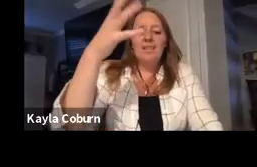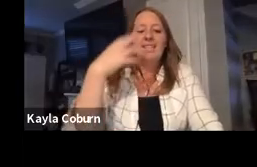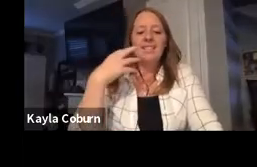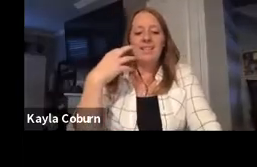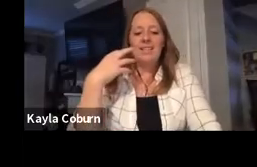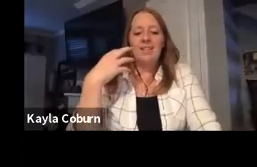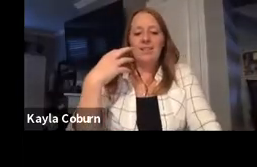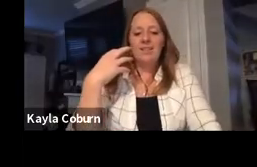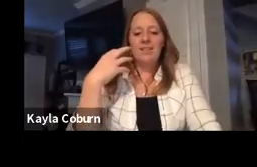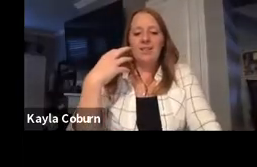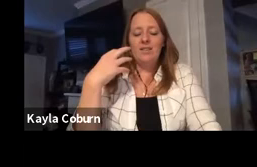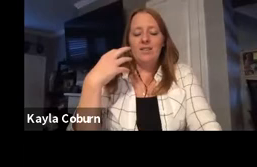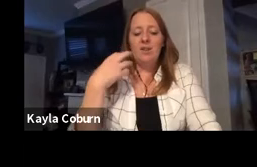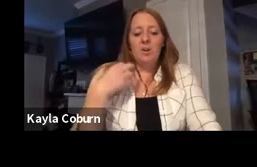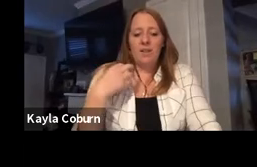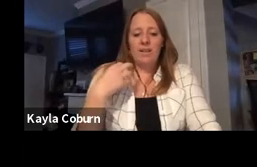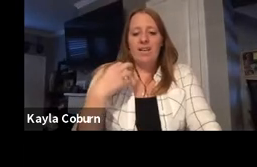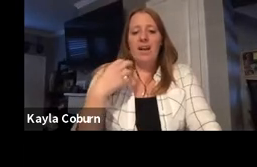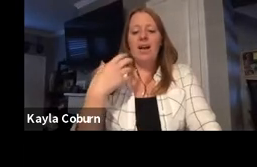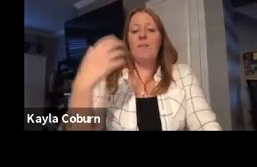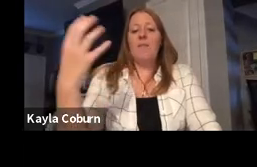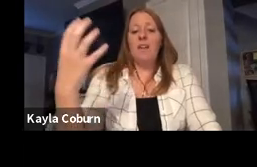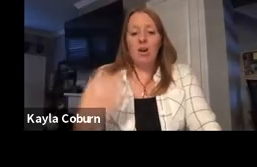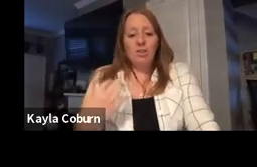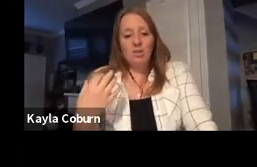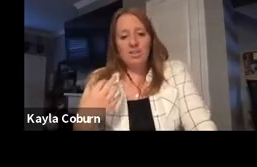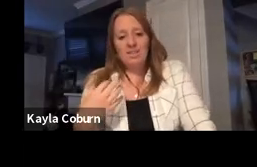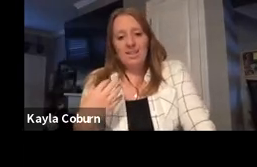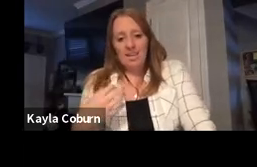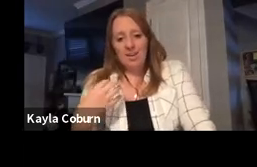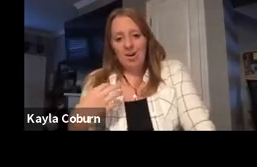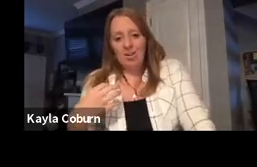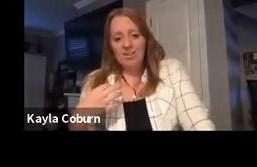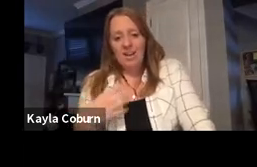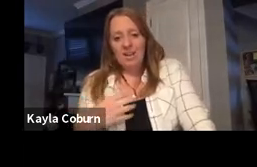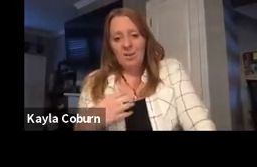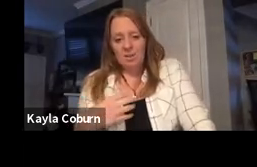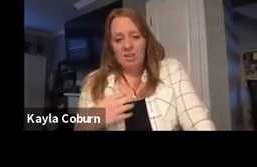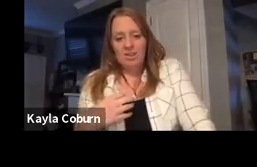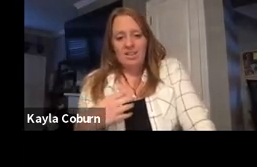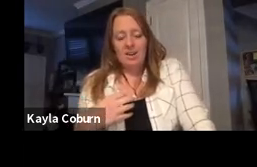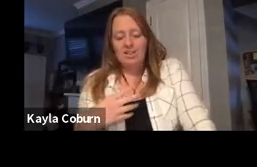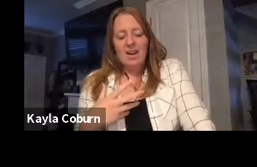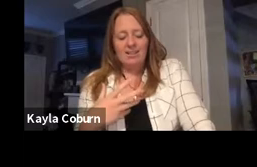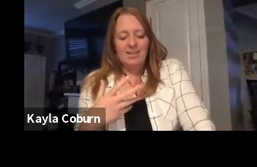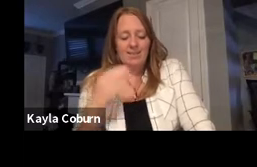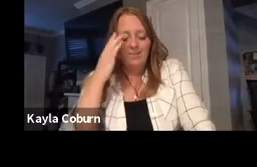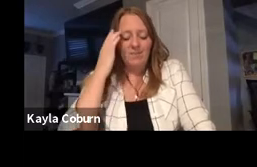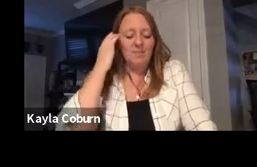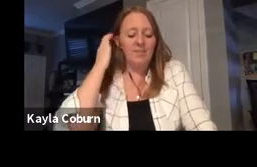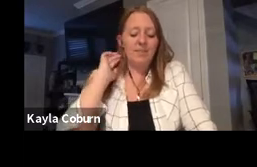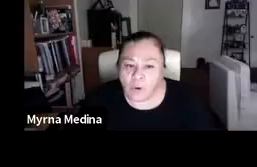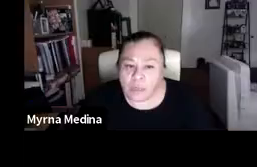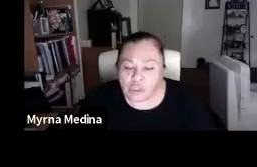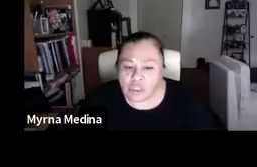would listen verbally, but then also see our sign language, our signs.